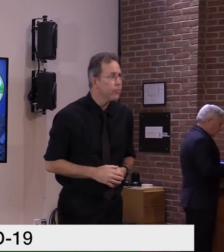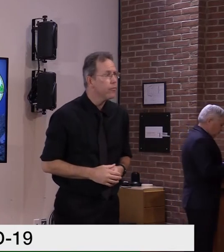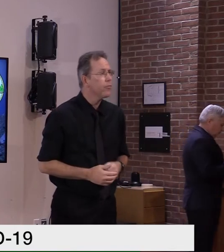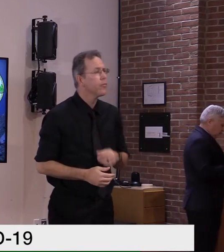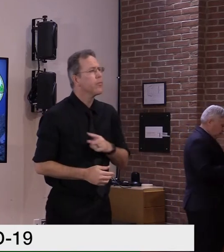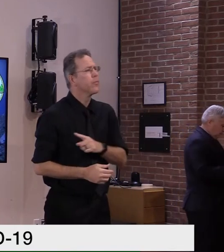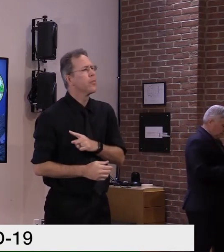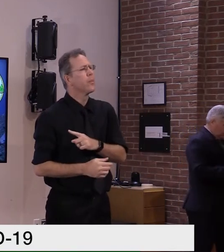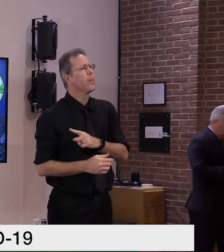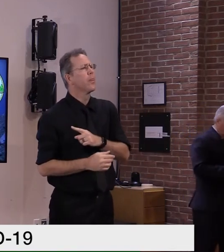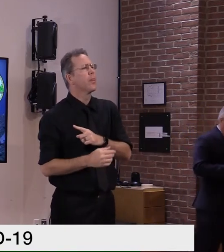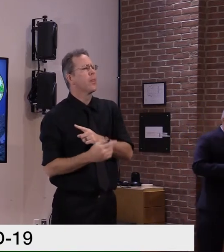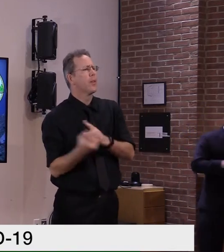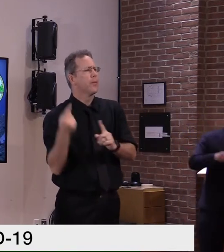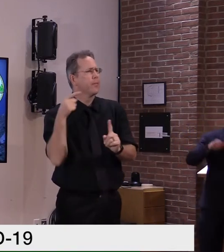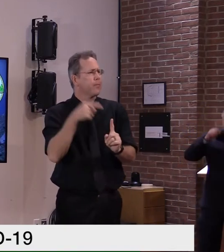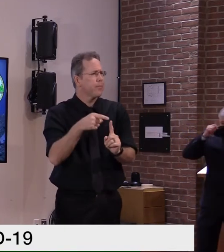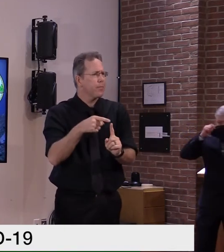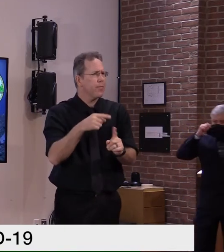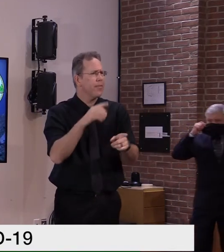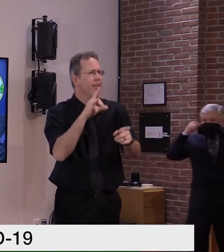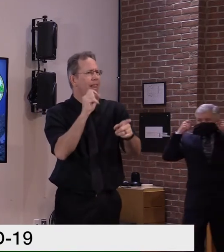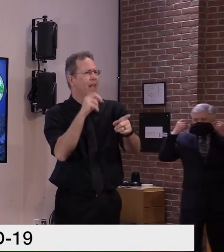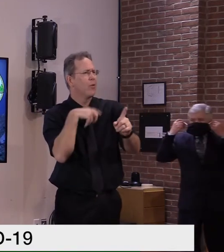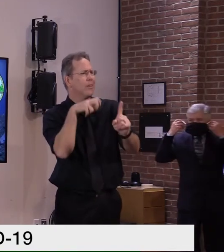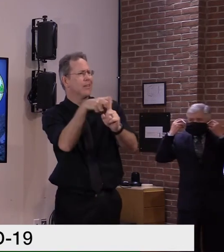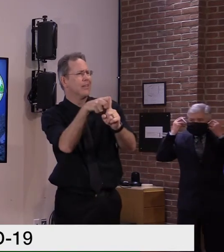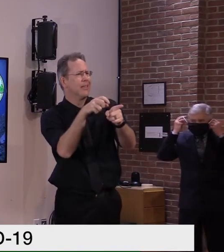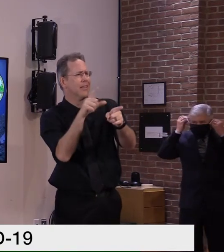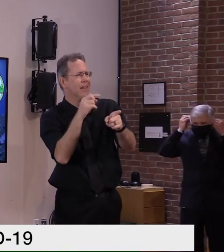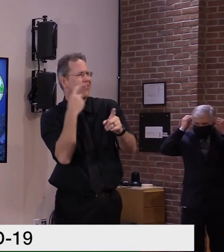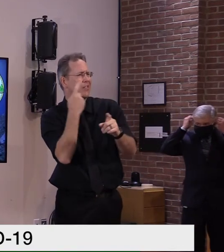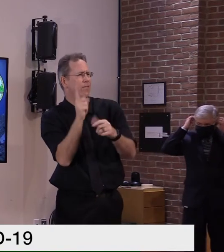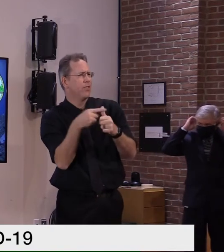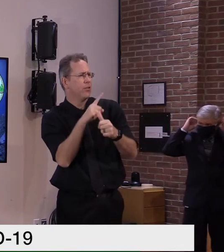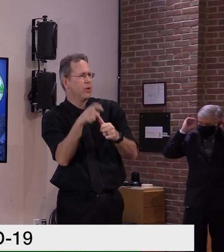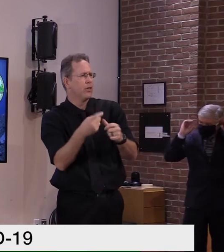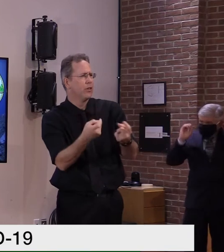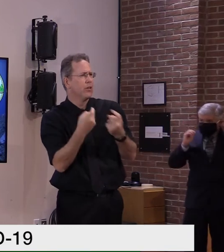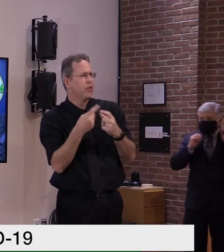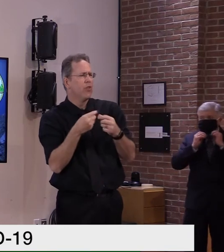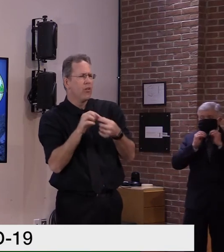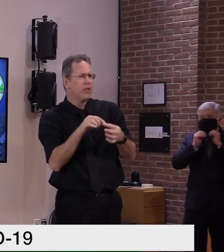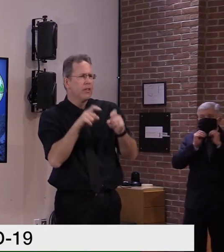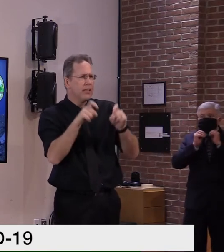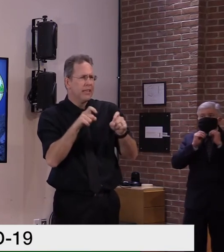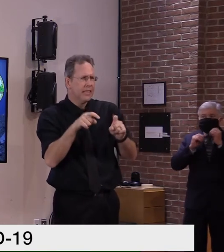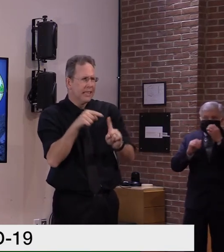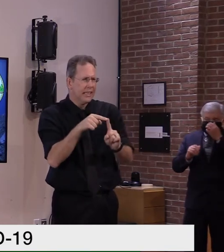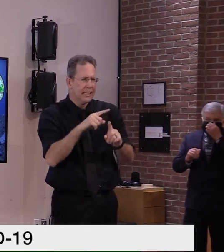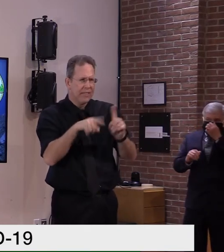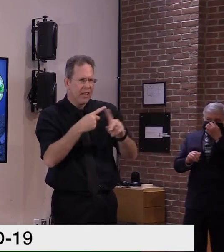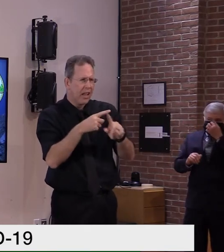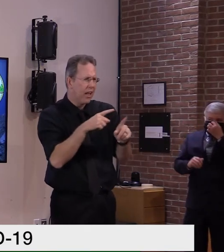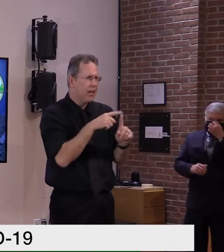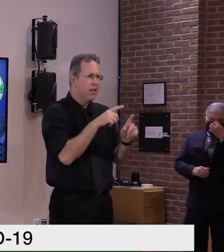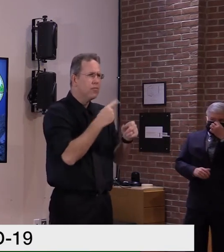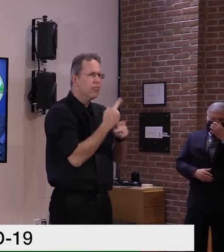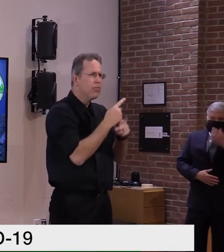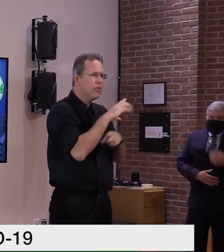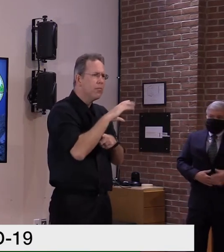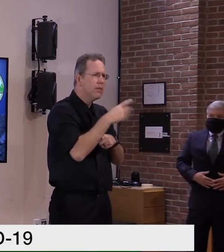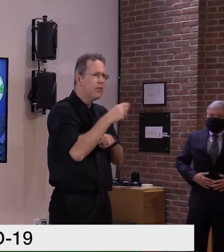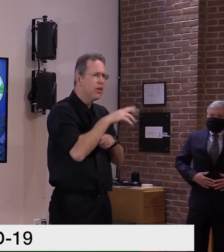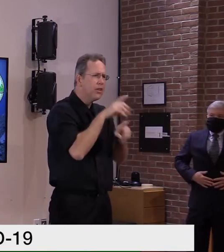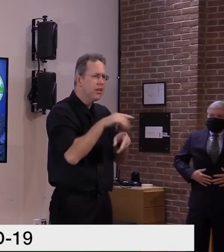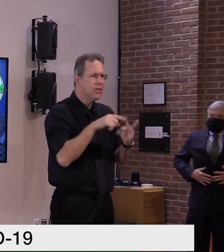On a couple of different levels. One, we want to know about positive cases. I mean, I know it's not